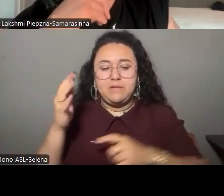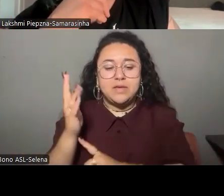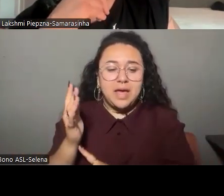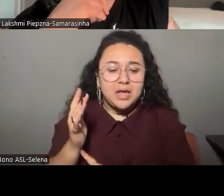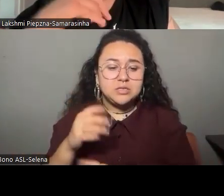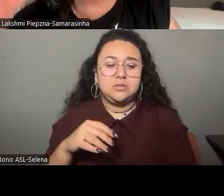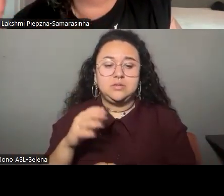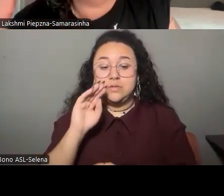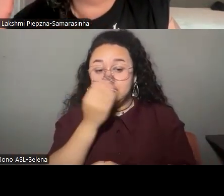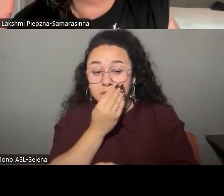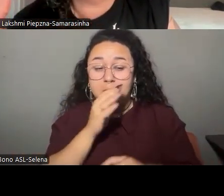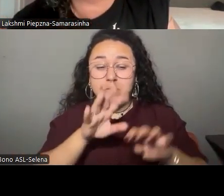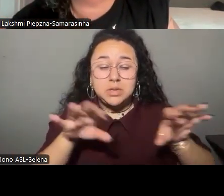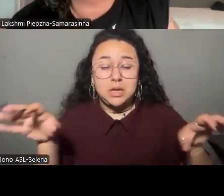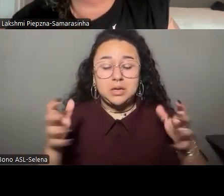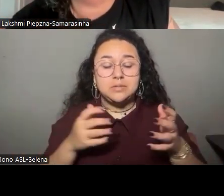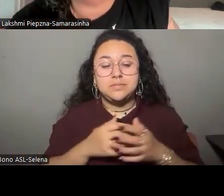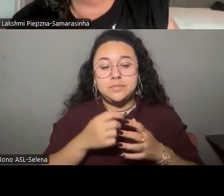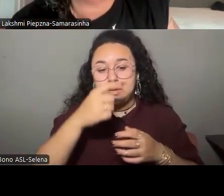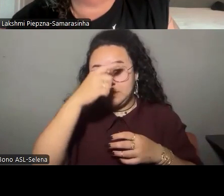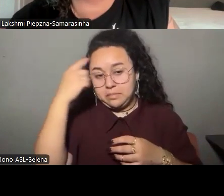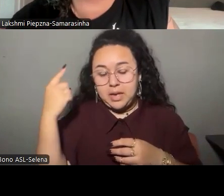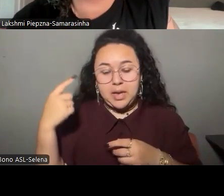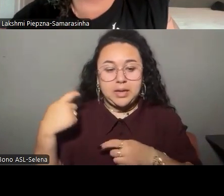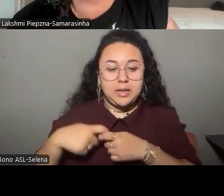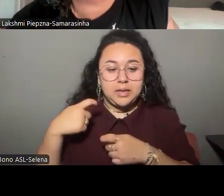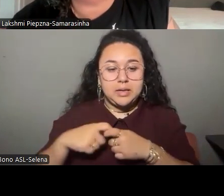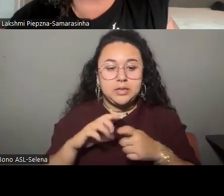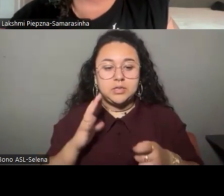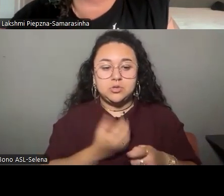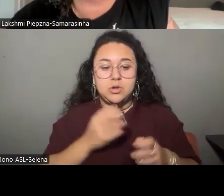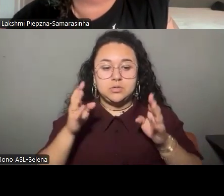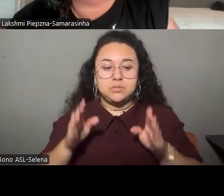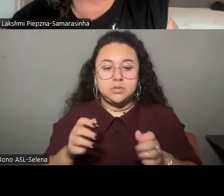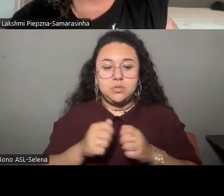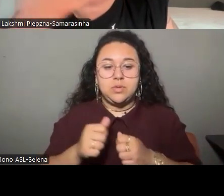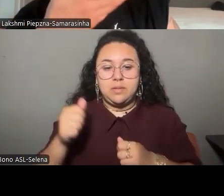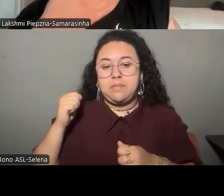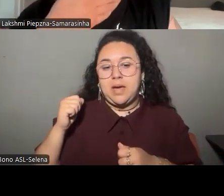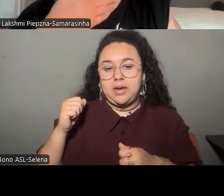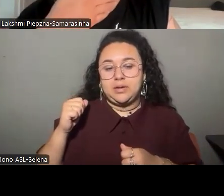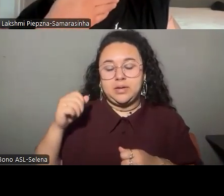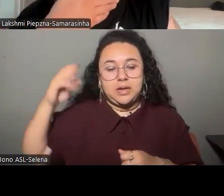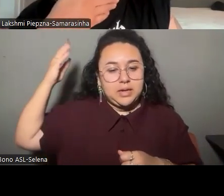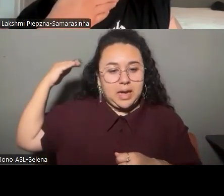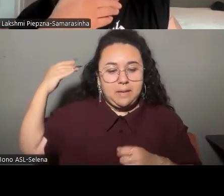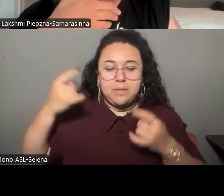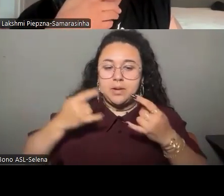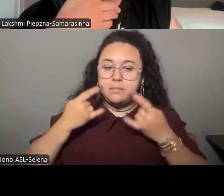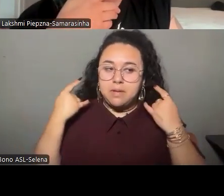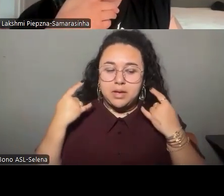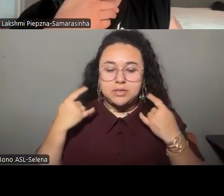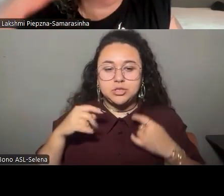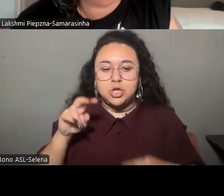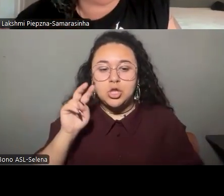flowers, there's a Black Latina trans person with their back to the camera with a baseball cap and a mask on, looking